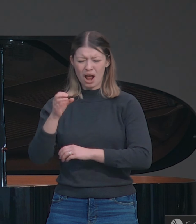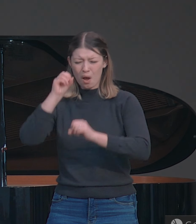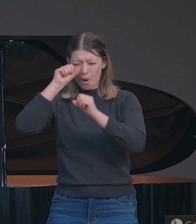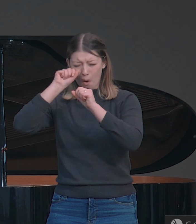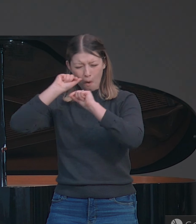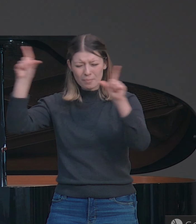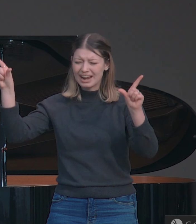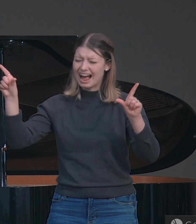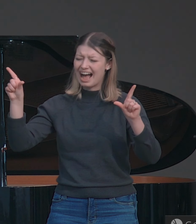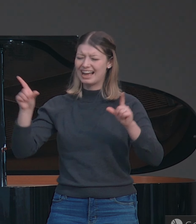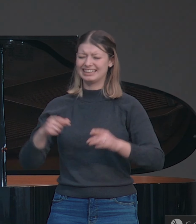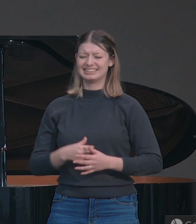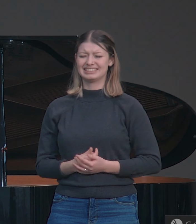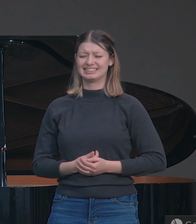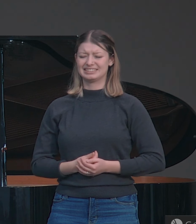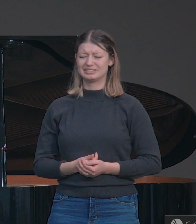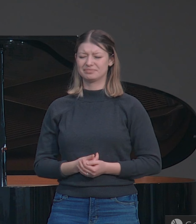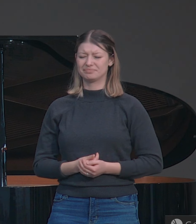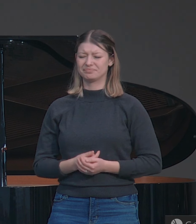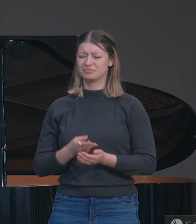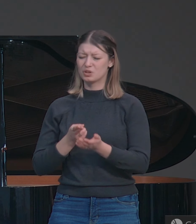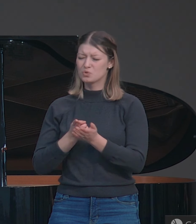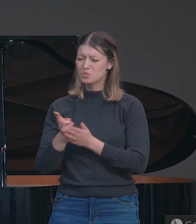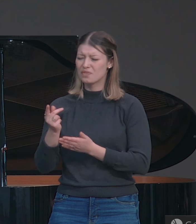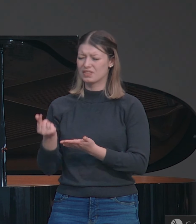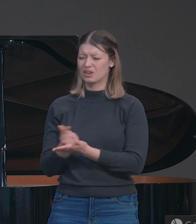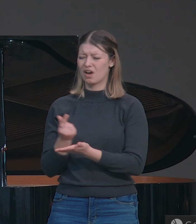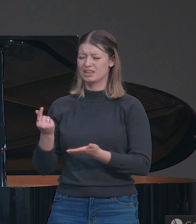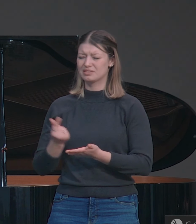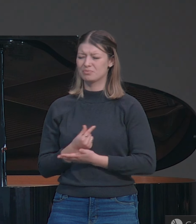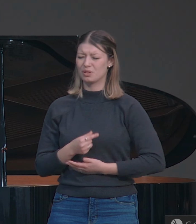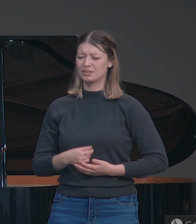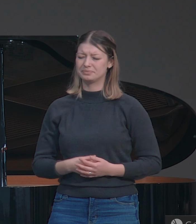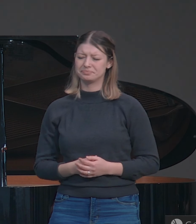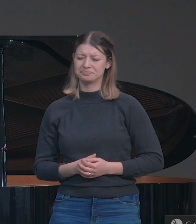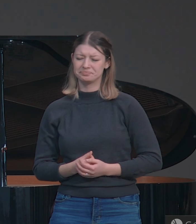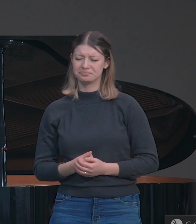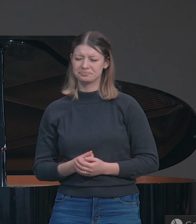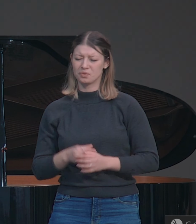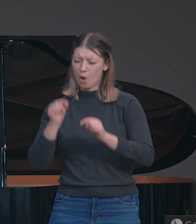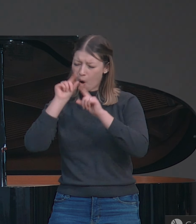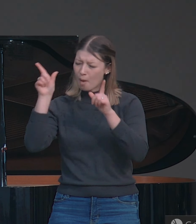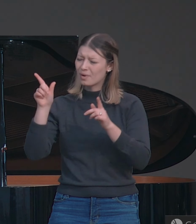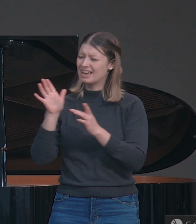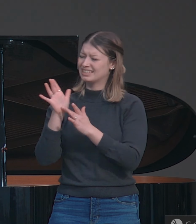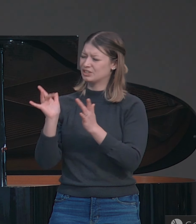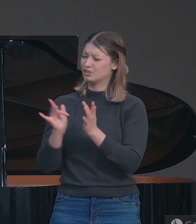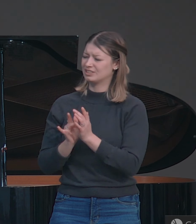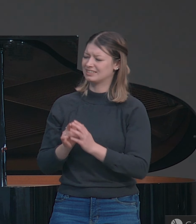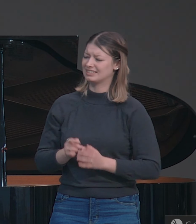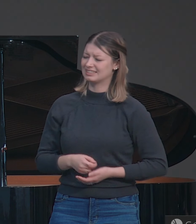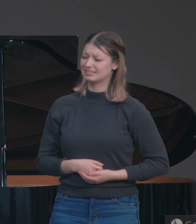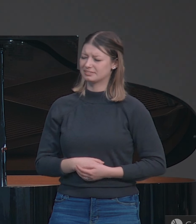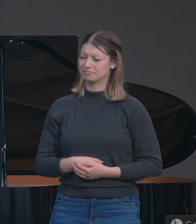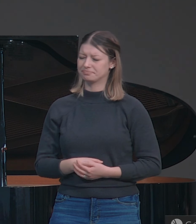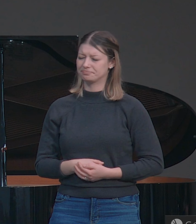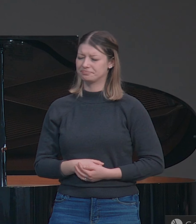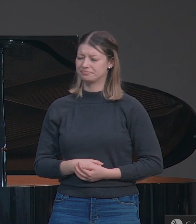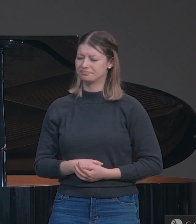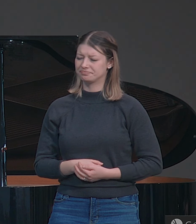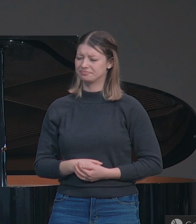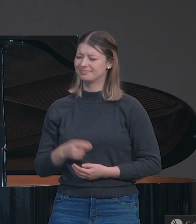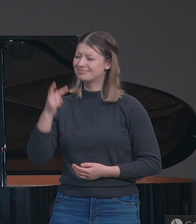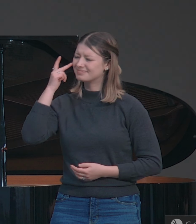truth of the gospel. Open their eyes to Jesus. May they see him as the